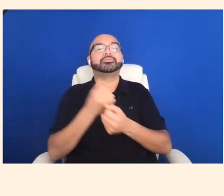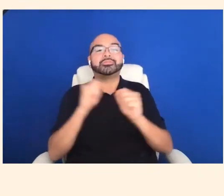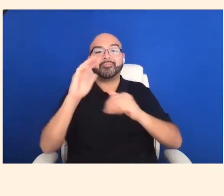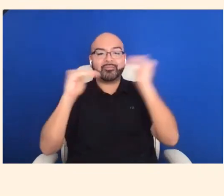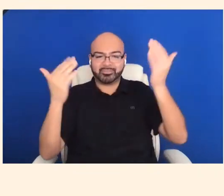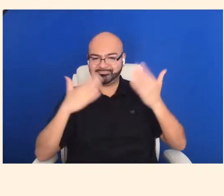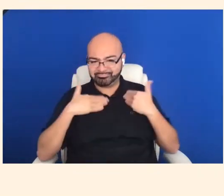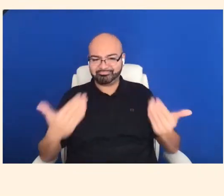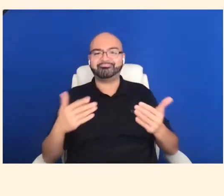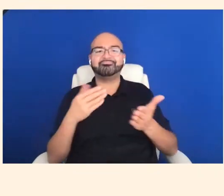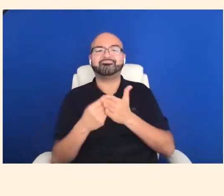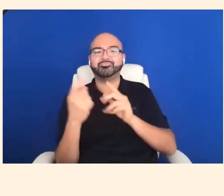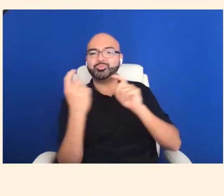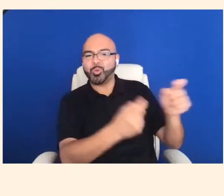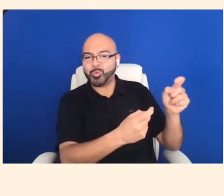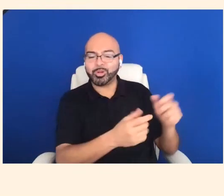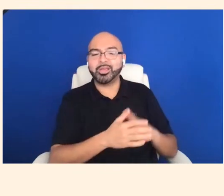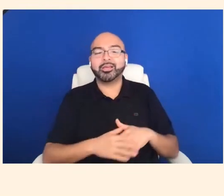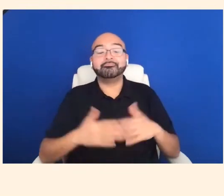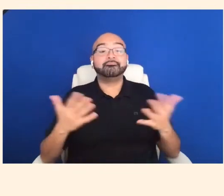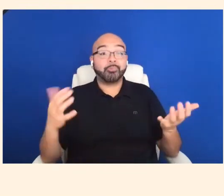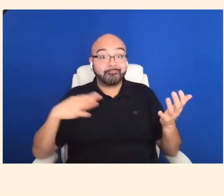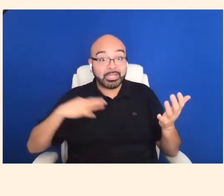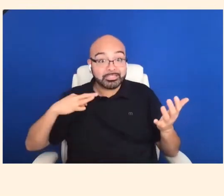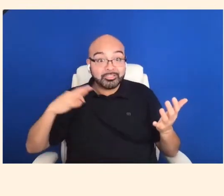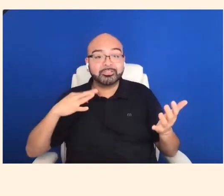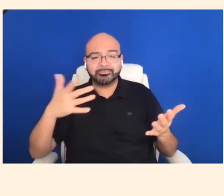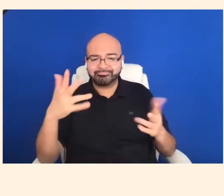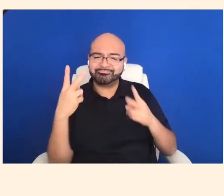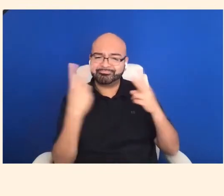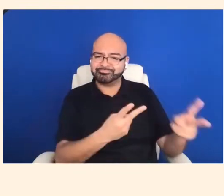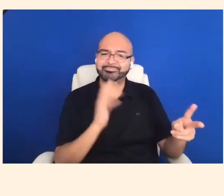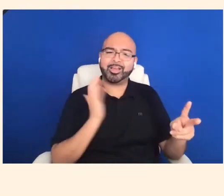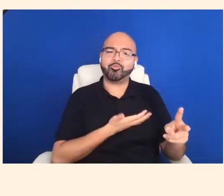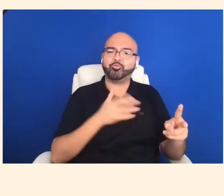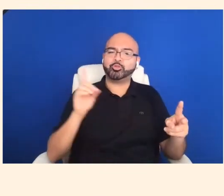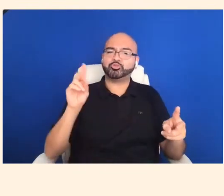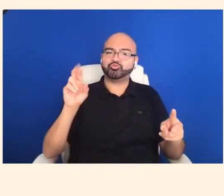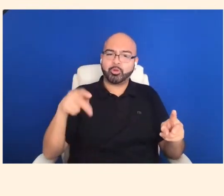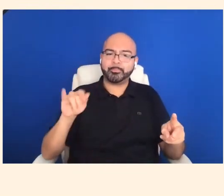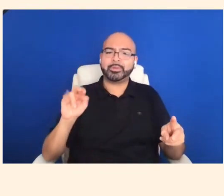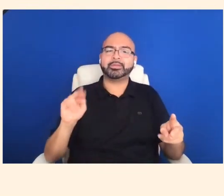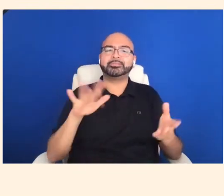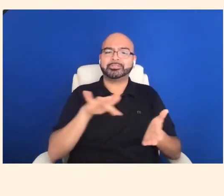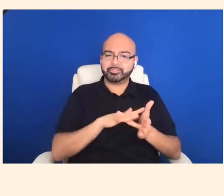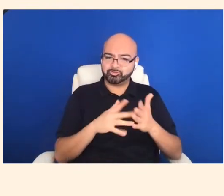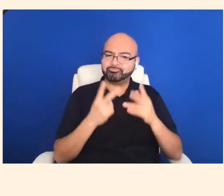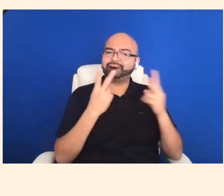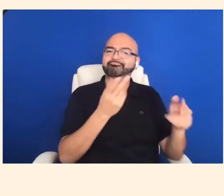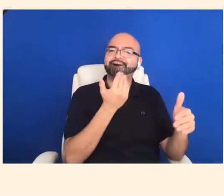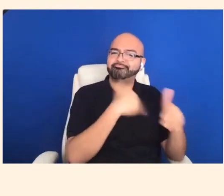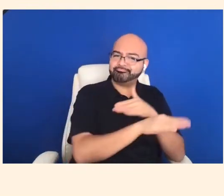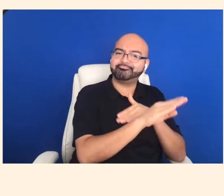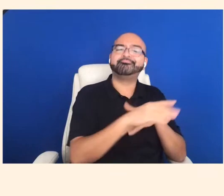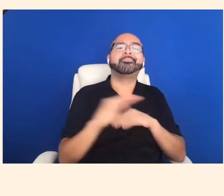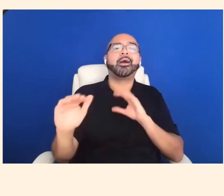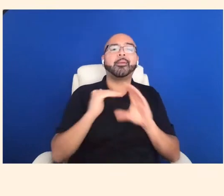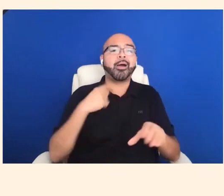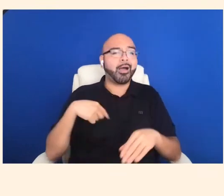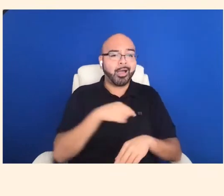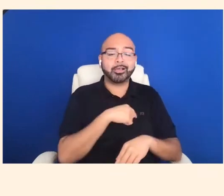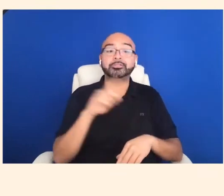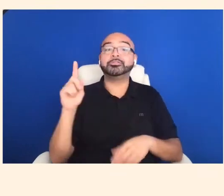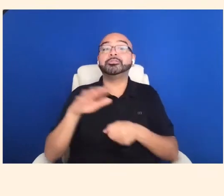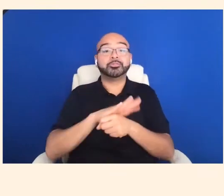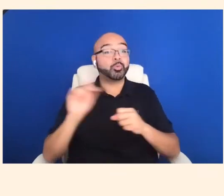donate. If you would like to volunteer, please stop in at our drop-in center or email us. Our drop-in center is located